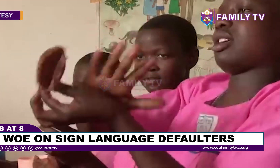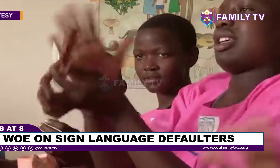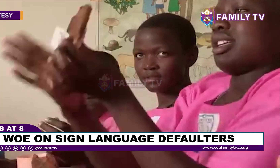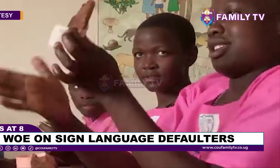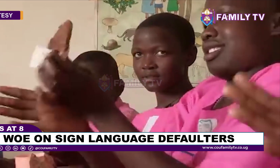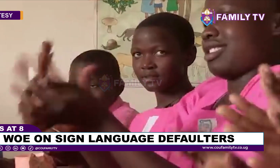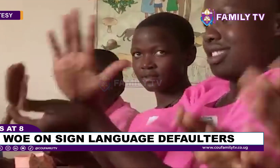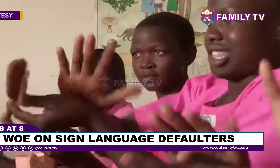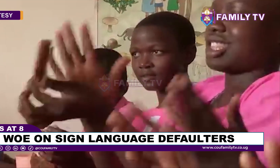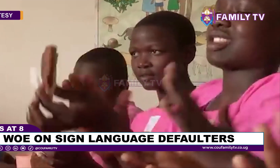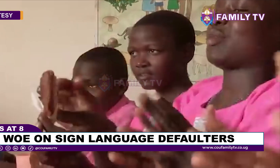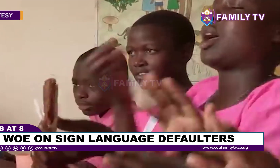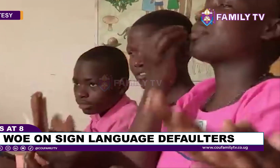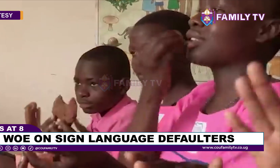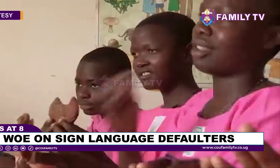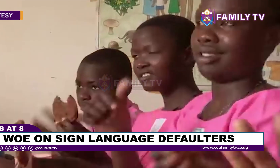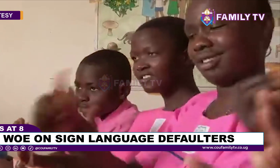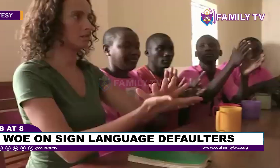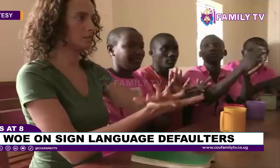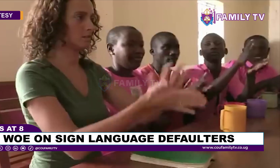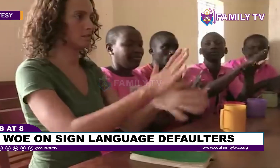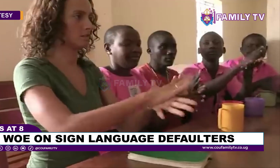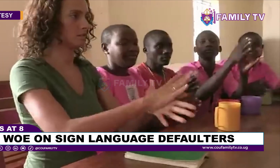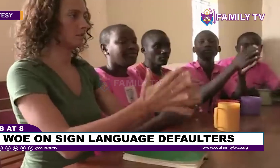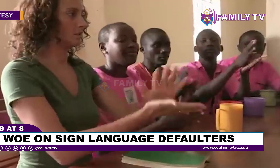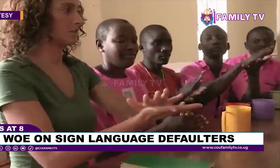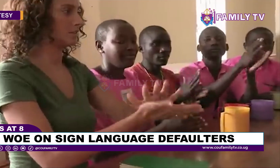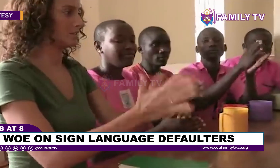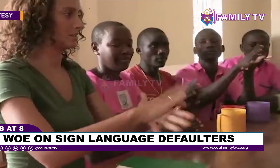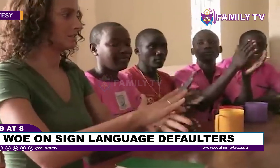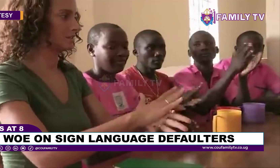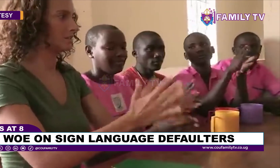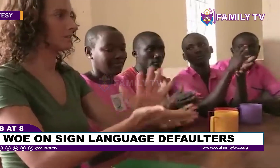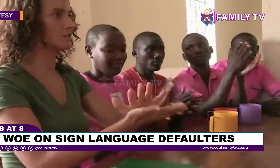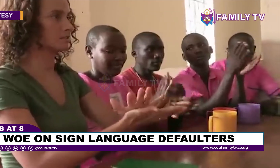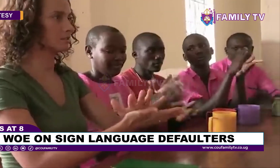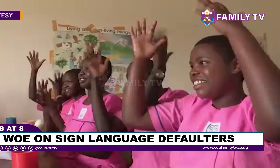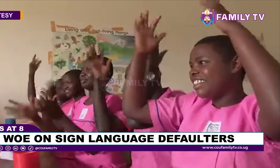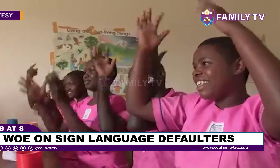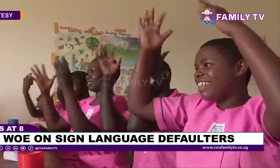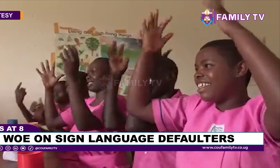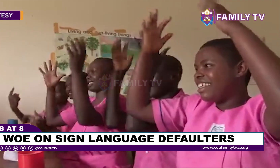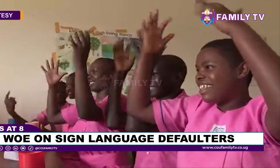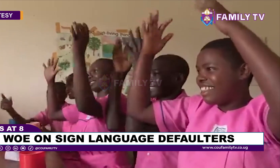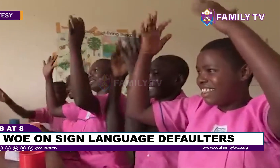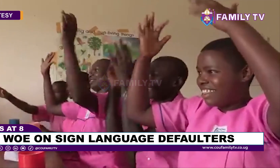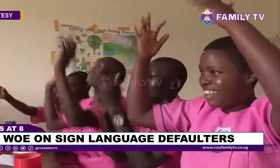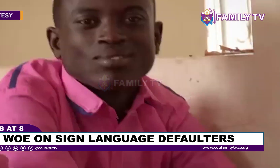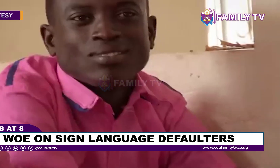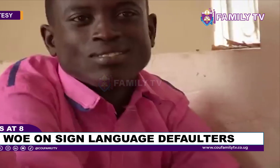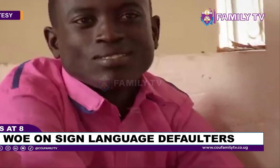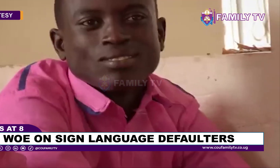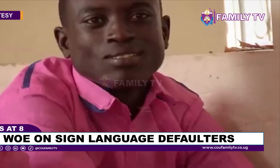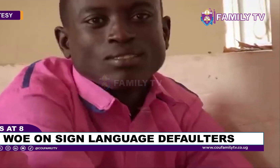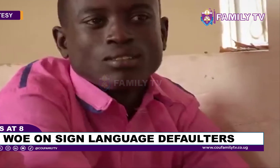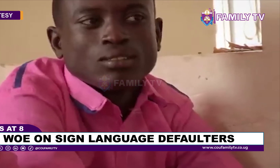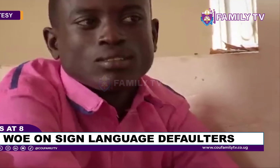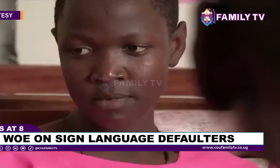International Deaf Awareness Week that commenced on Monday under the theme Sign Up for Sign Language Rights. Hope Nyongereza,